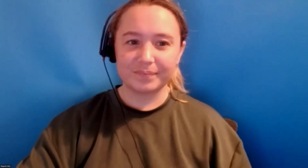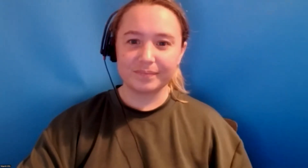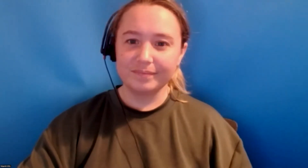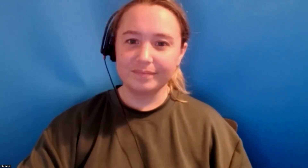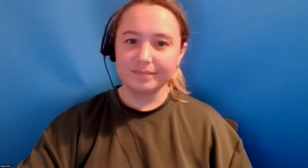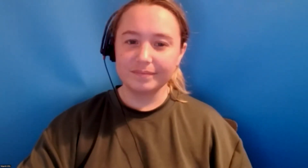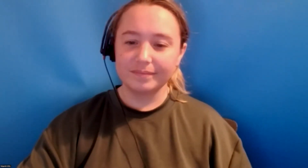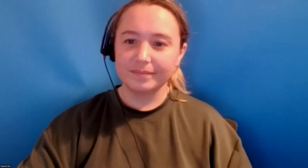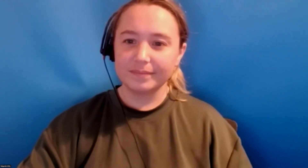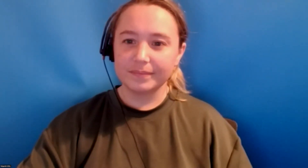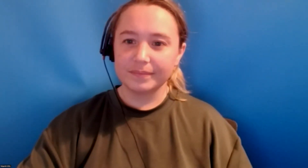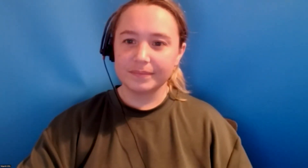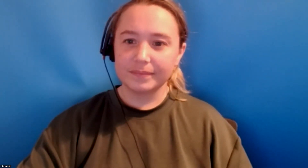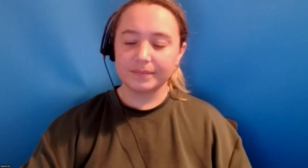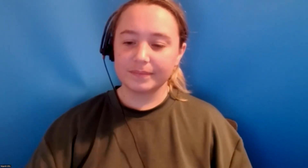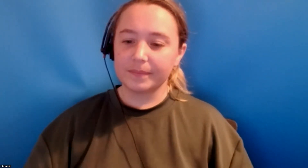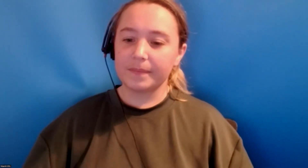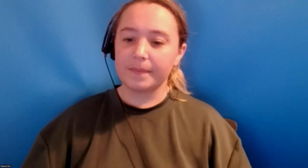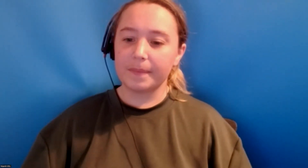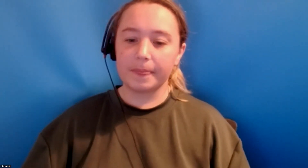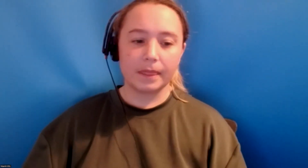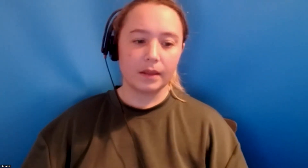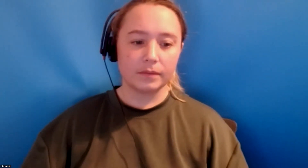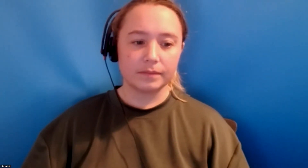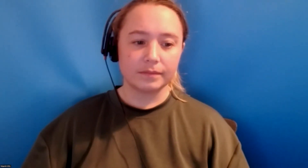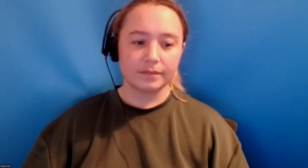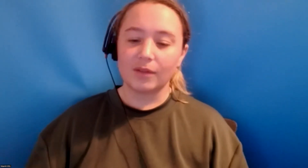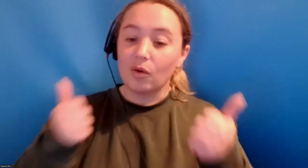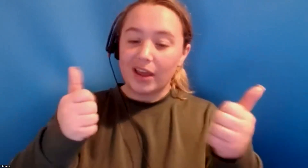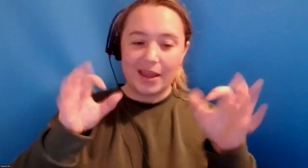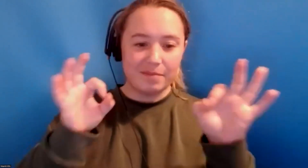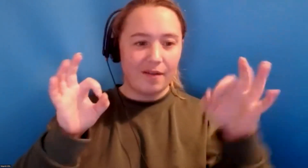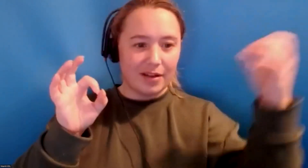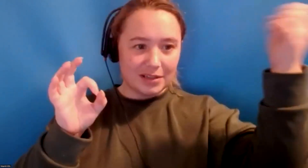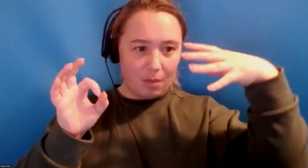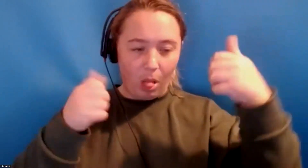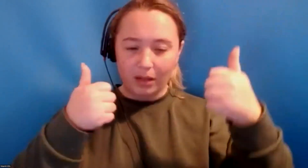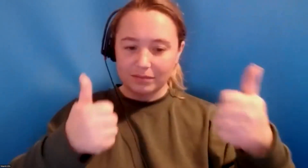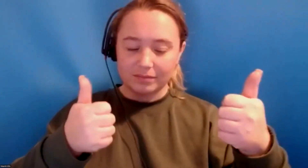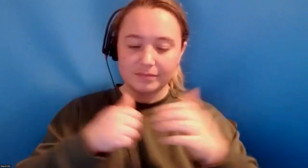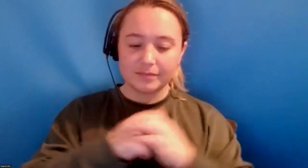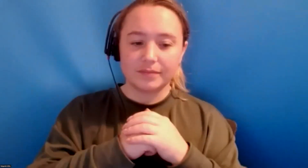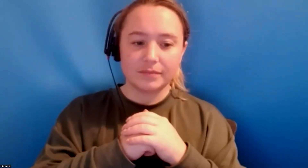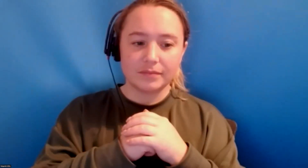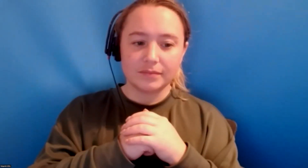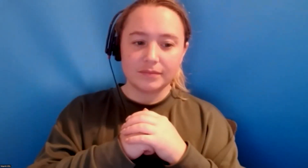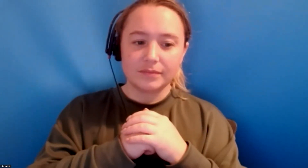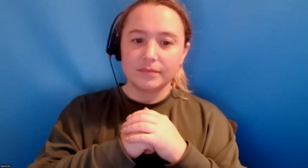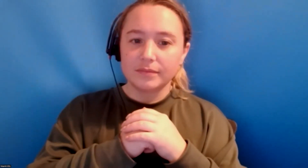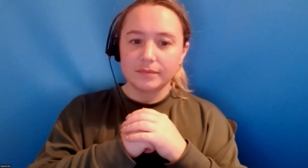Fantastic. Spotlights on the interpreter. That's great to hear. Thank you very much.